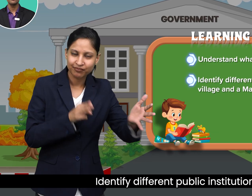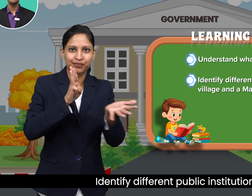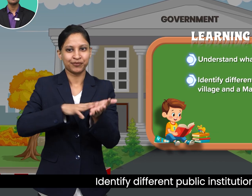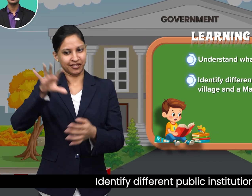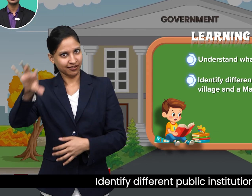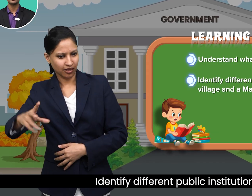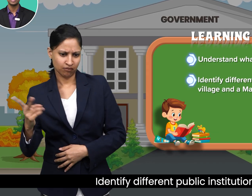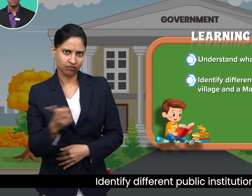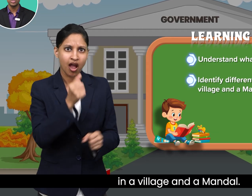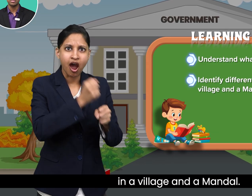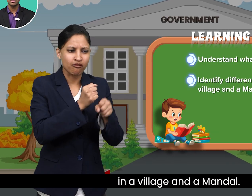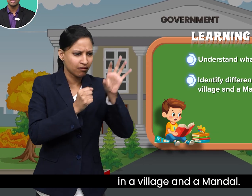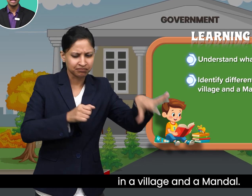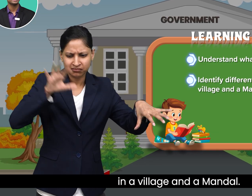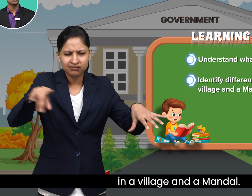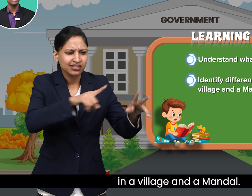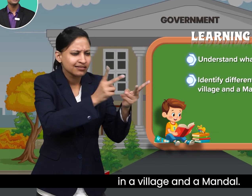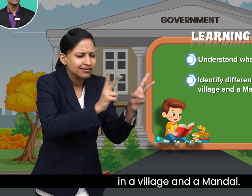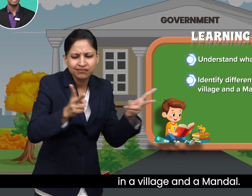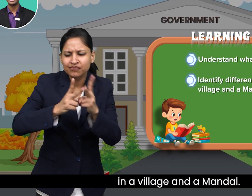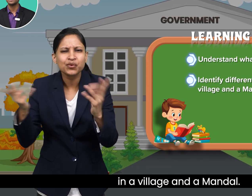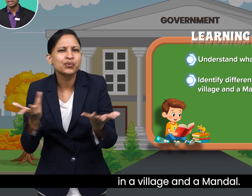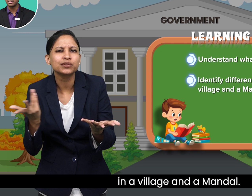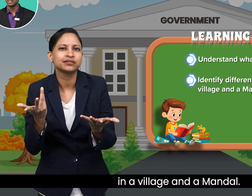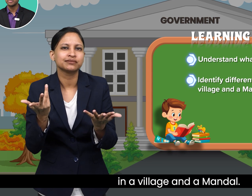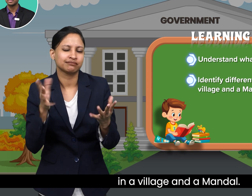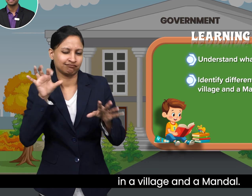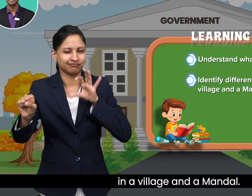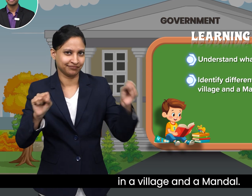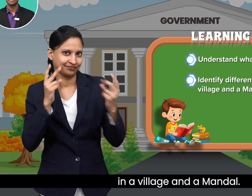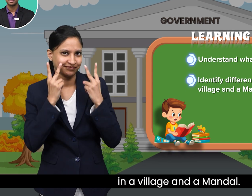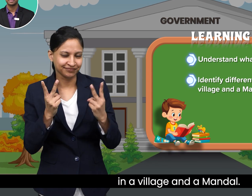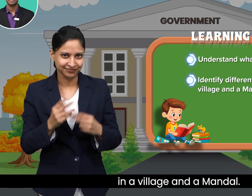Identify different public institutions in a village and a mandal.